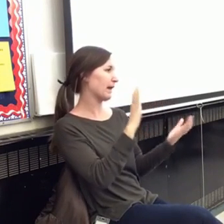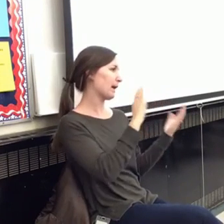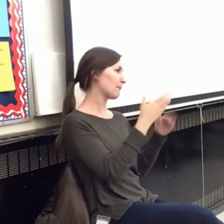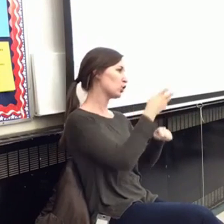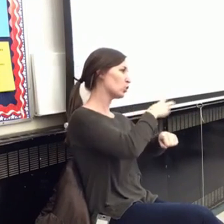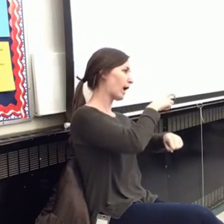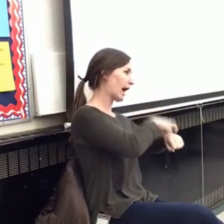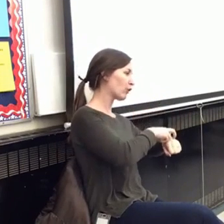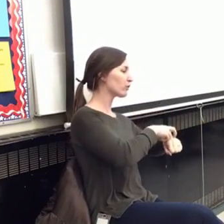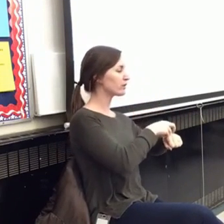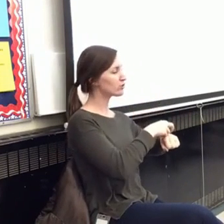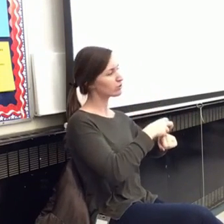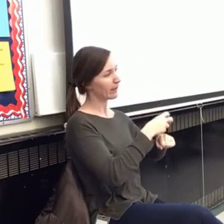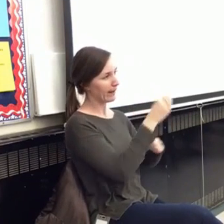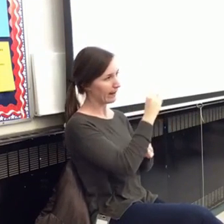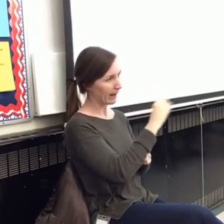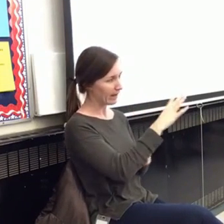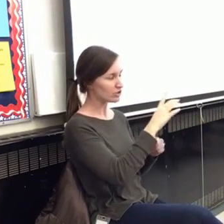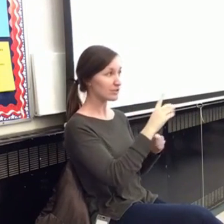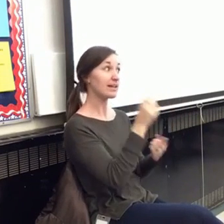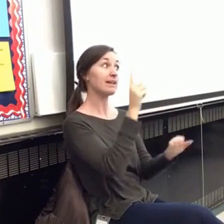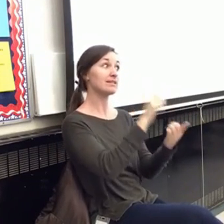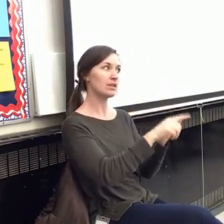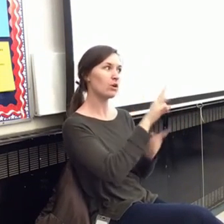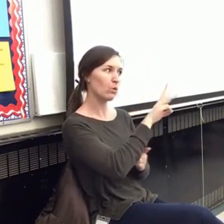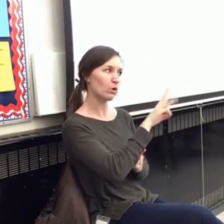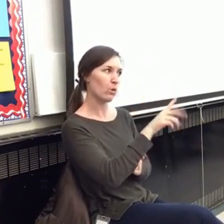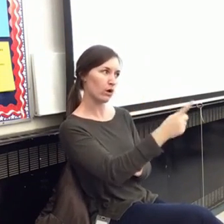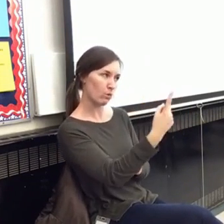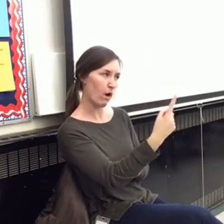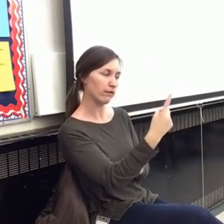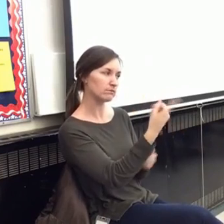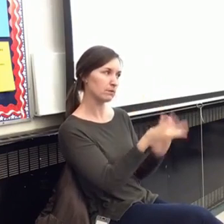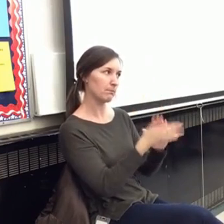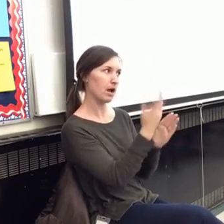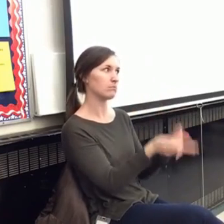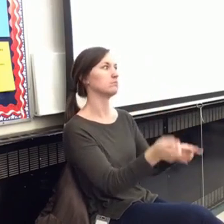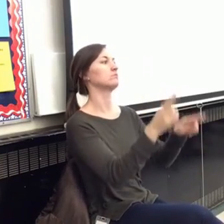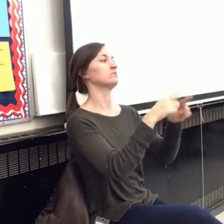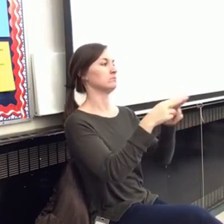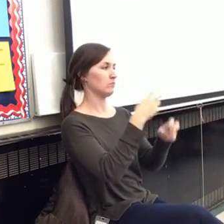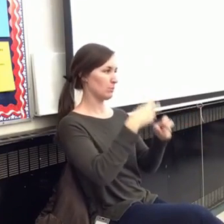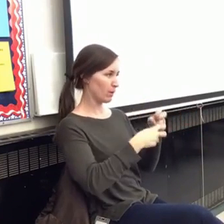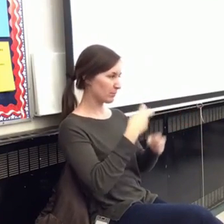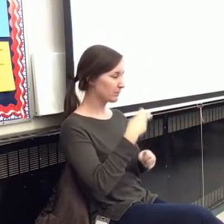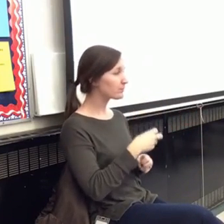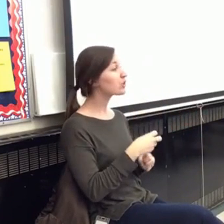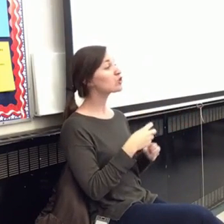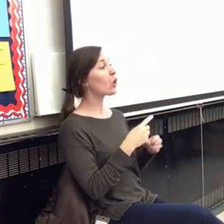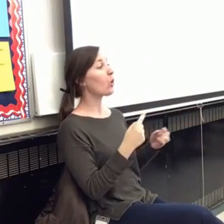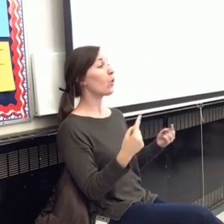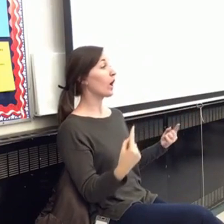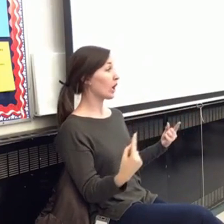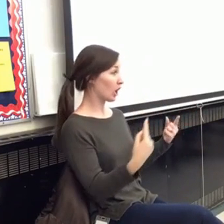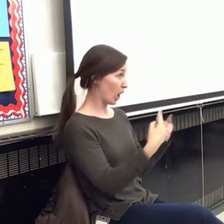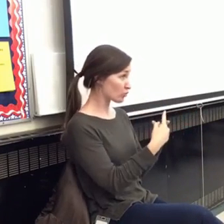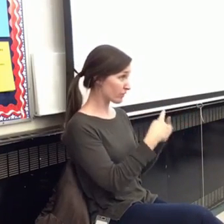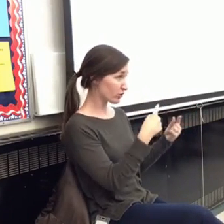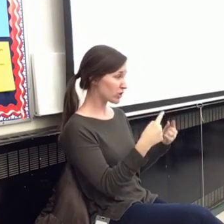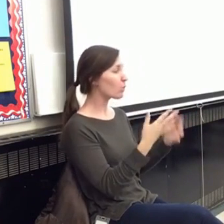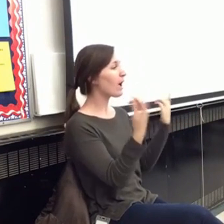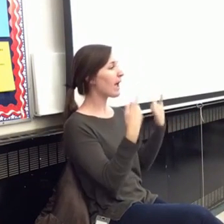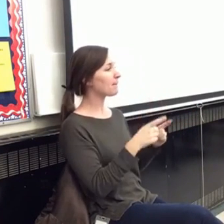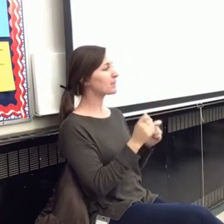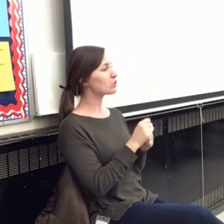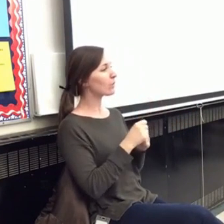World War I, when basically they have extreme racism in the United States. Now, controversy over this. What's going to happen to these immigrants in politics? You can